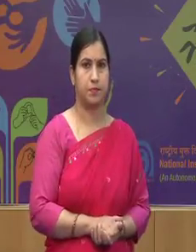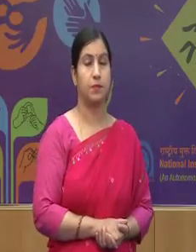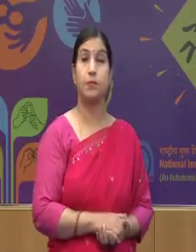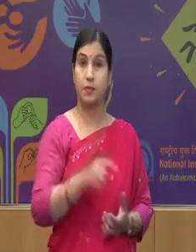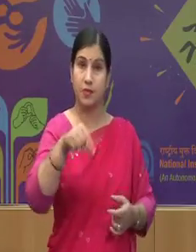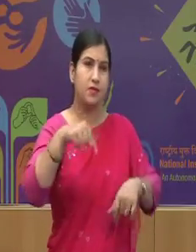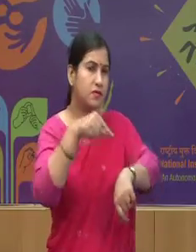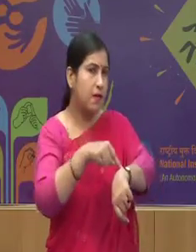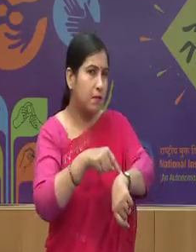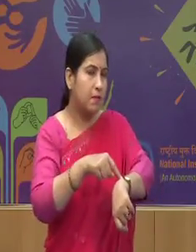At this time,